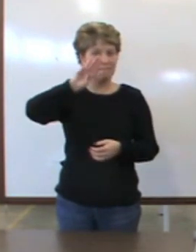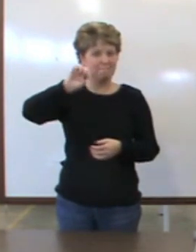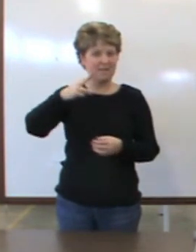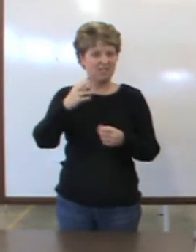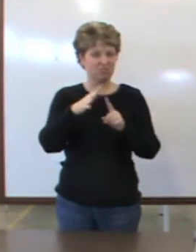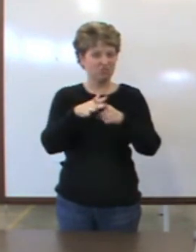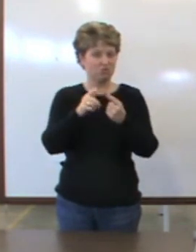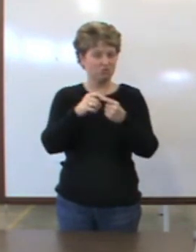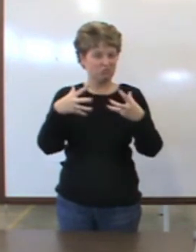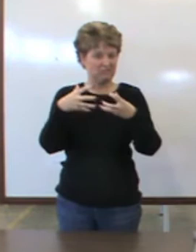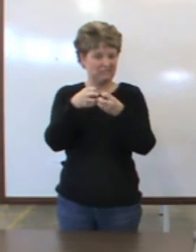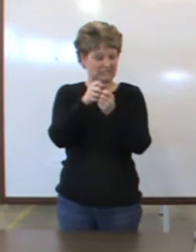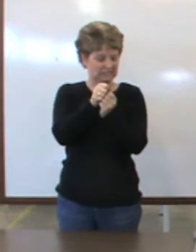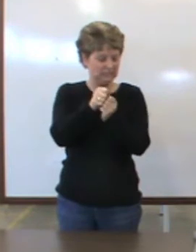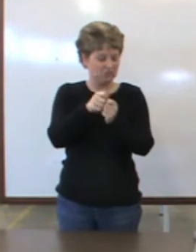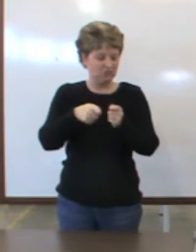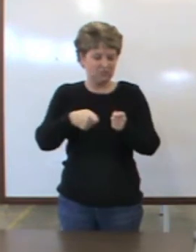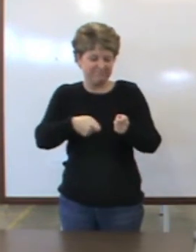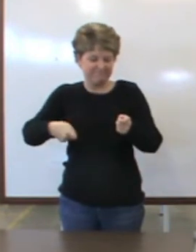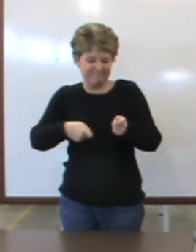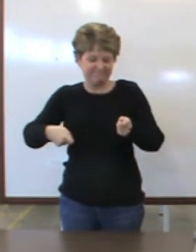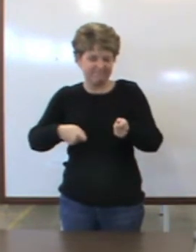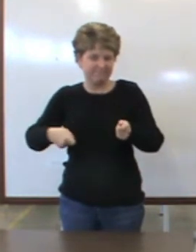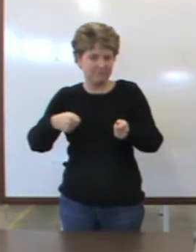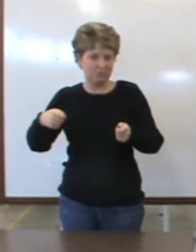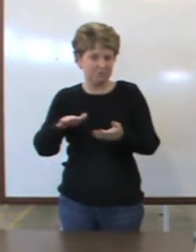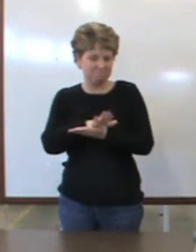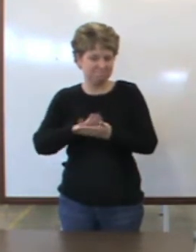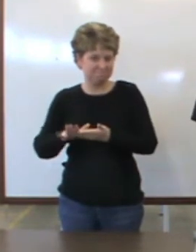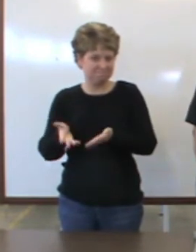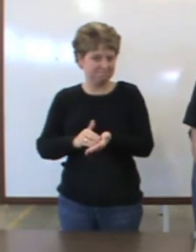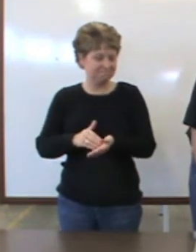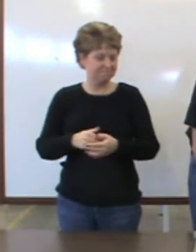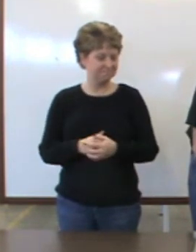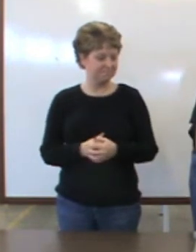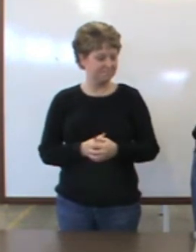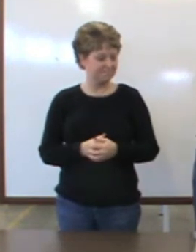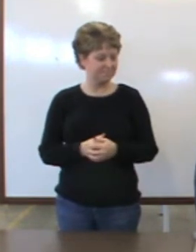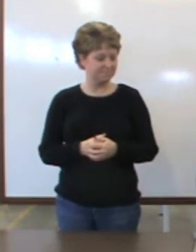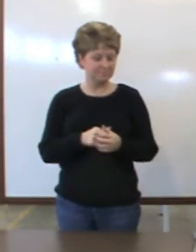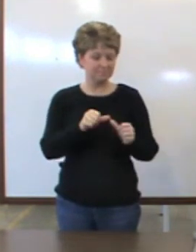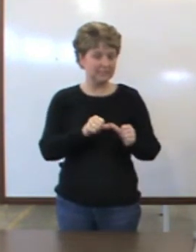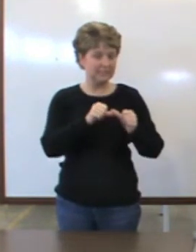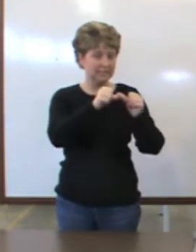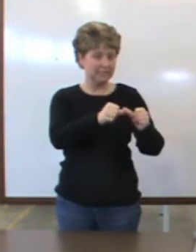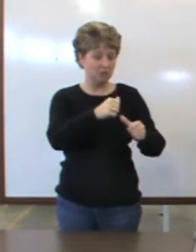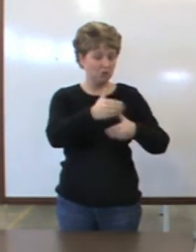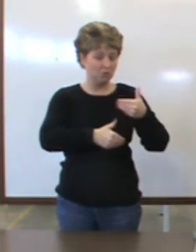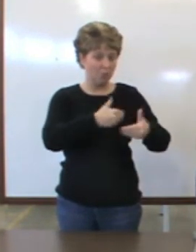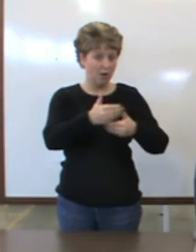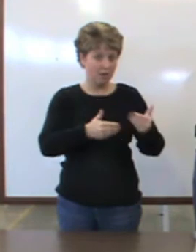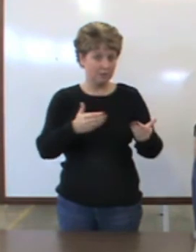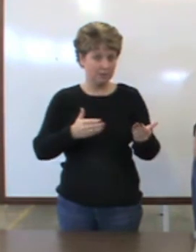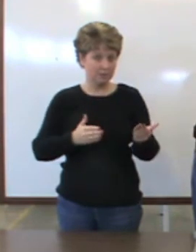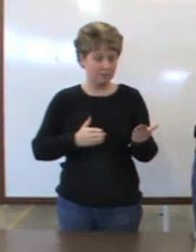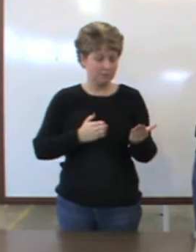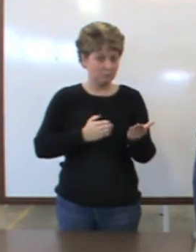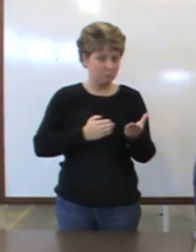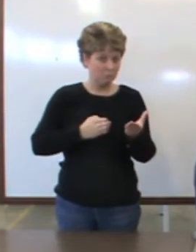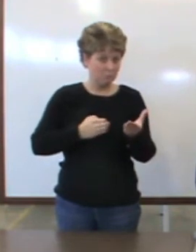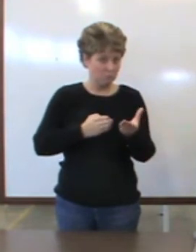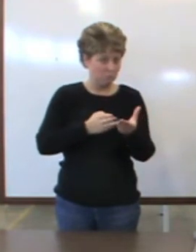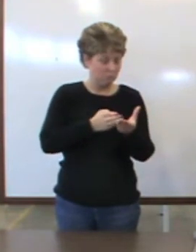up on you, just pull on it and it will straighten out. Continue the process all the way across.